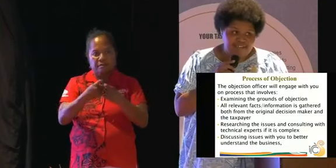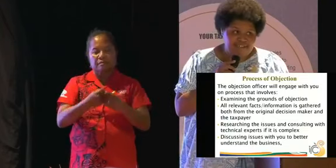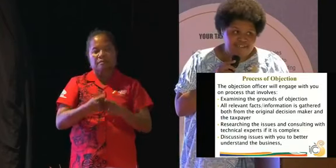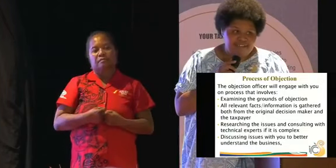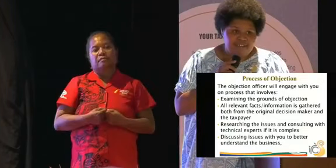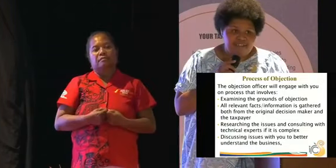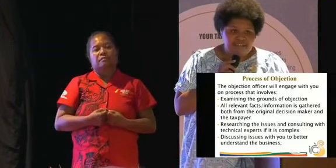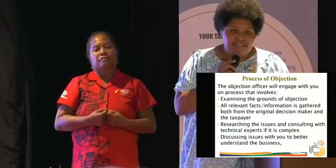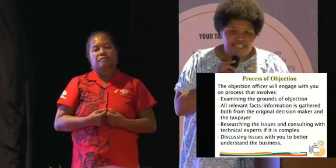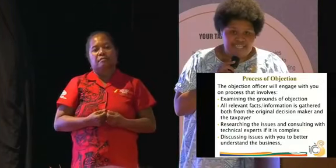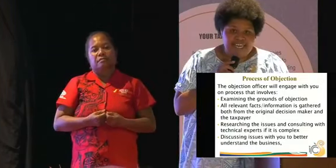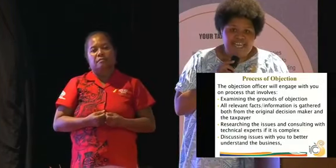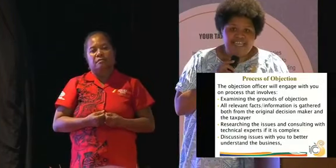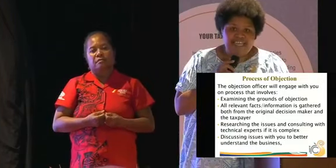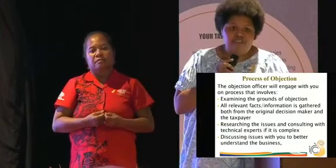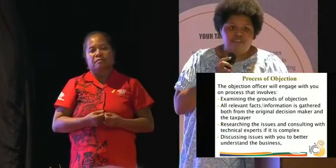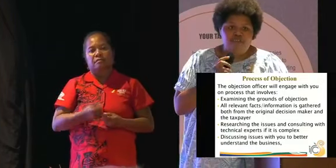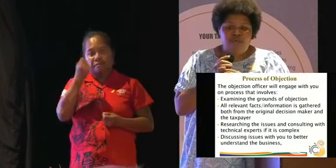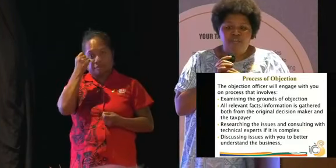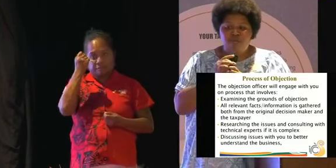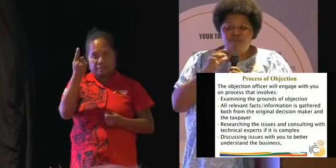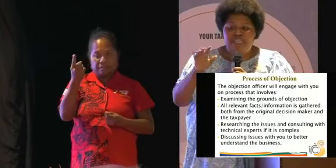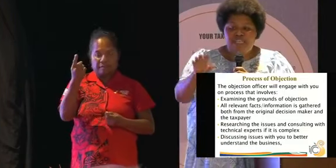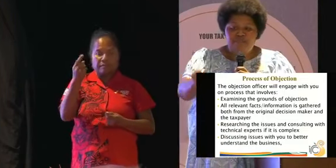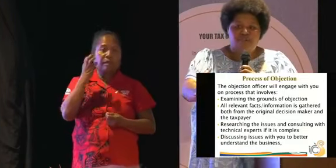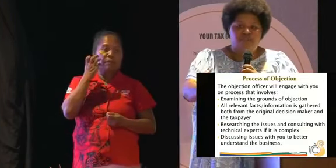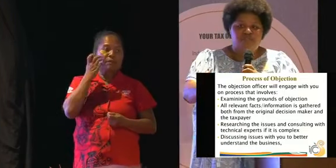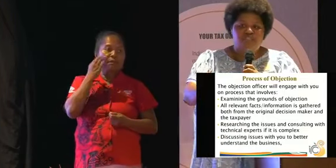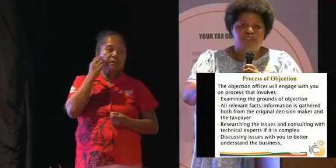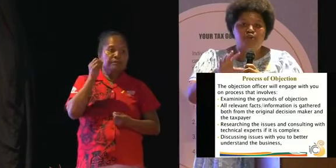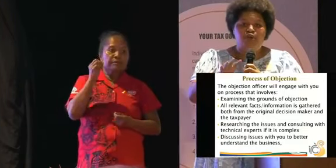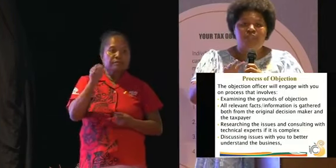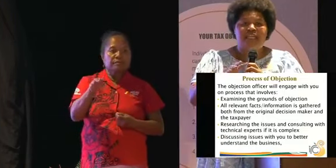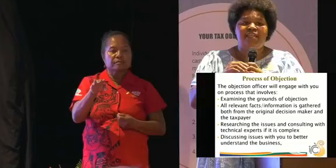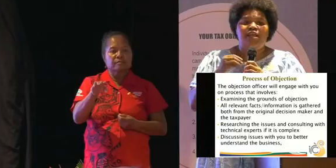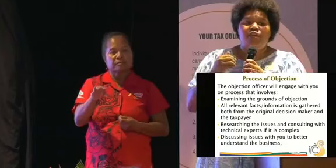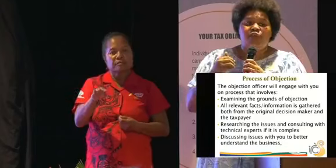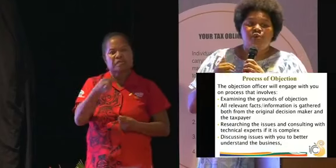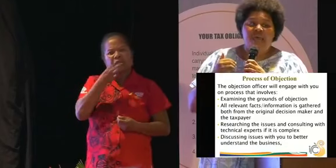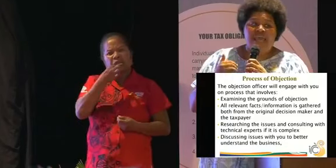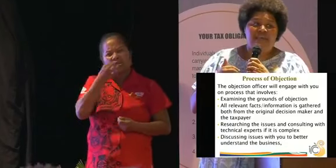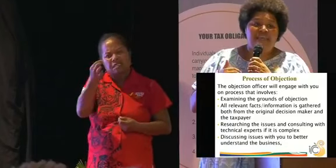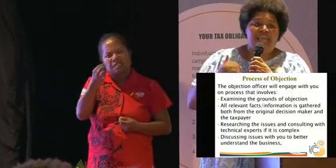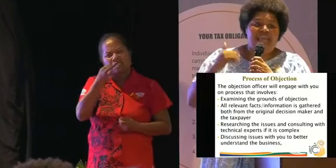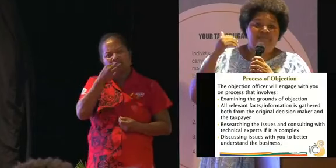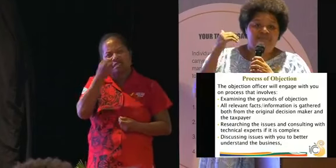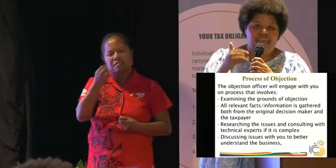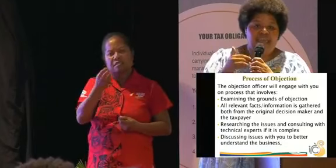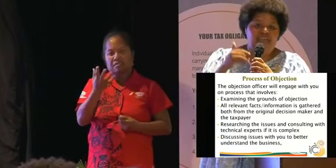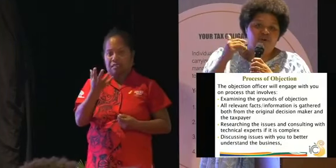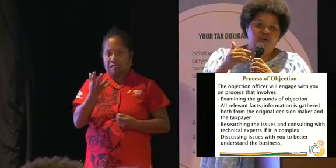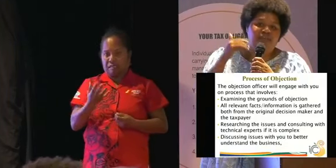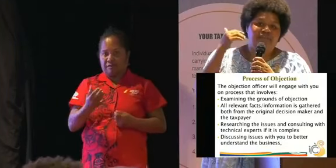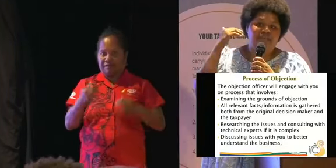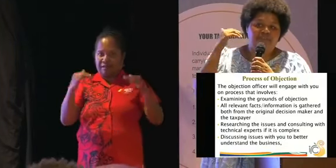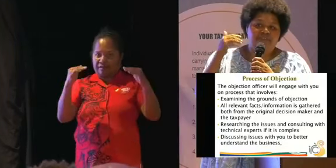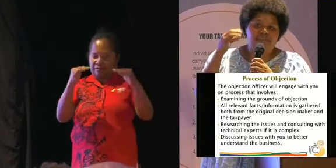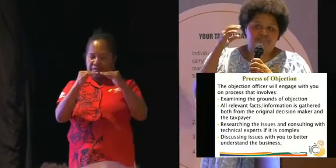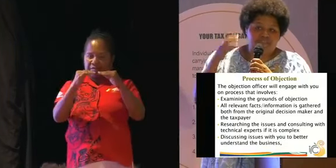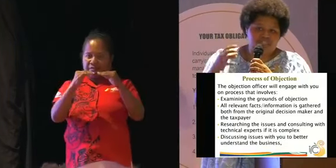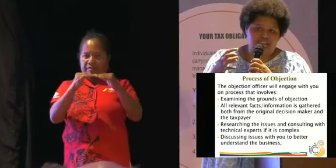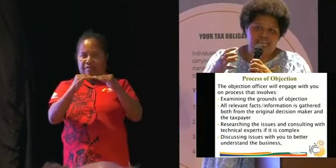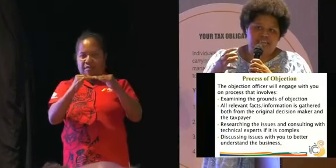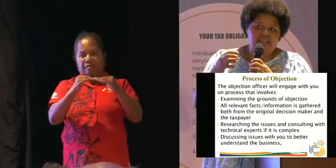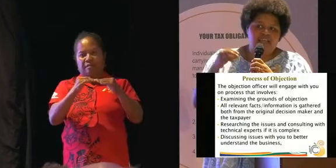assessment. Is it clear? So when you're putting it through an objection, you know that you are having a fair go. You're having a